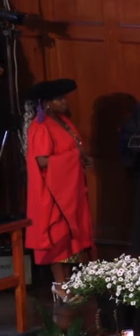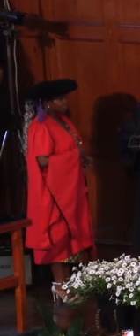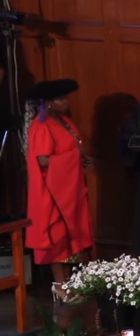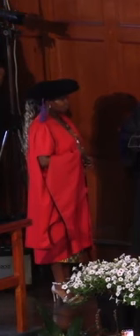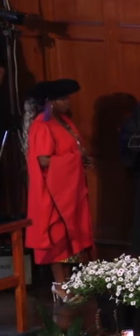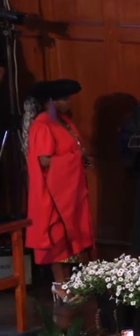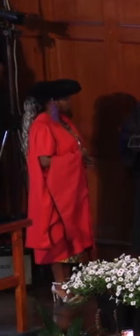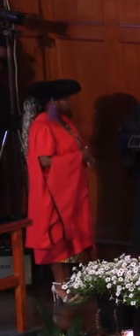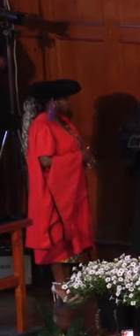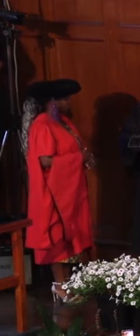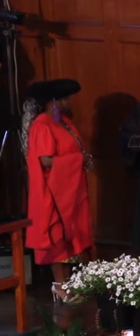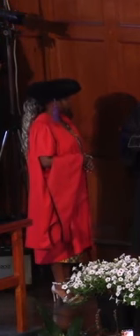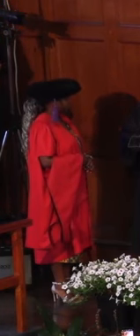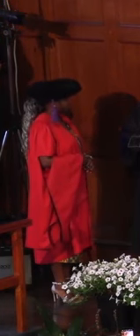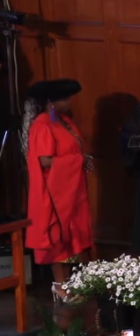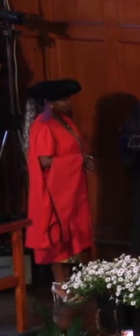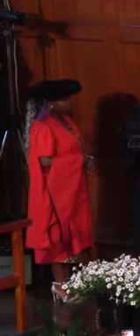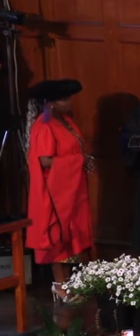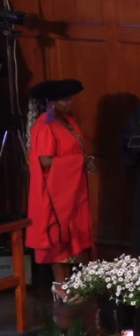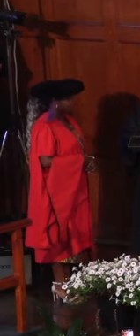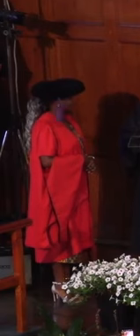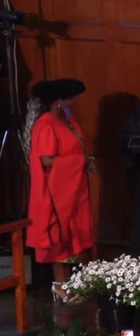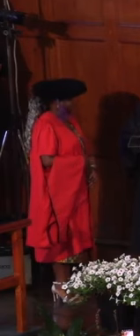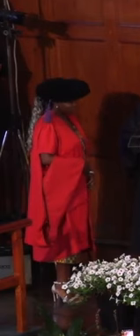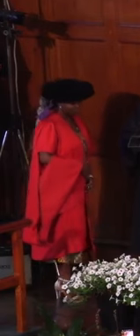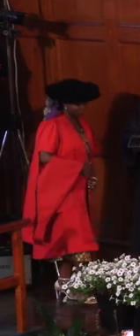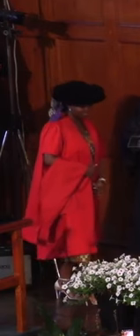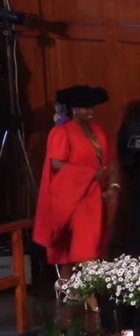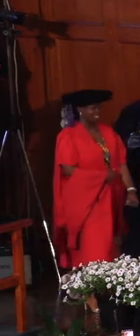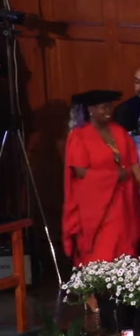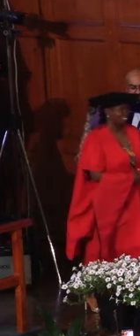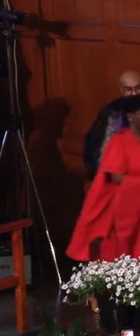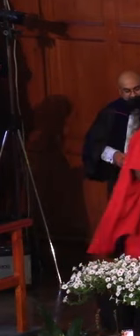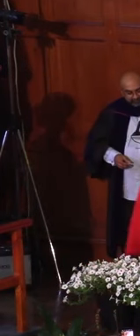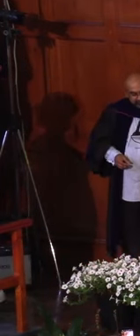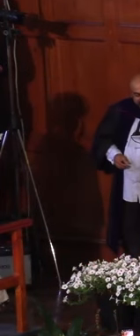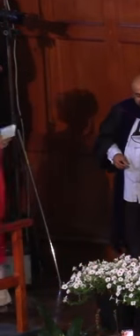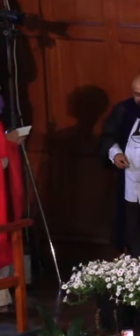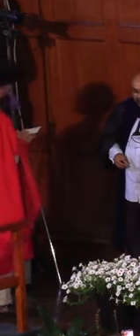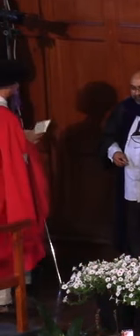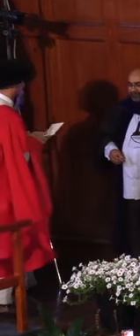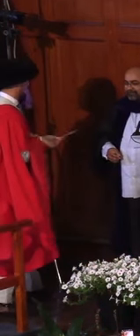A Historical Archaeological Study, Ntabiseng Mokoena.